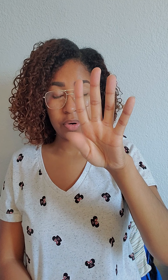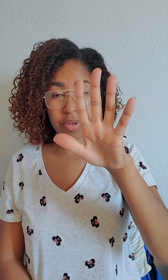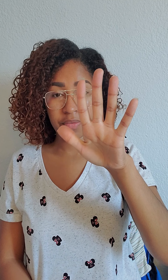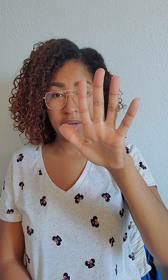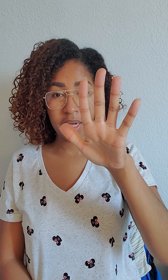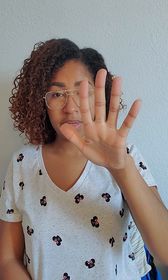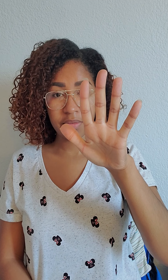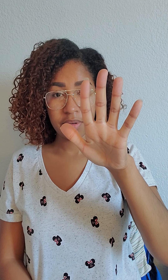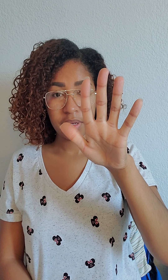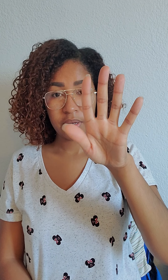45,